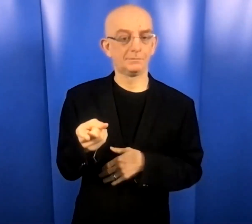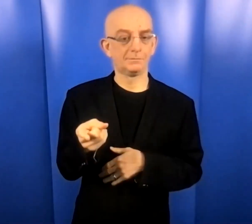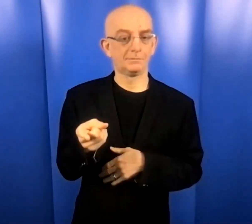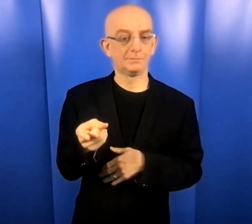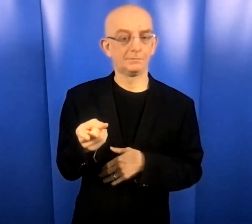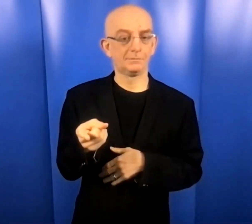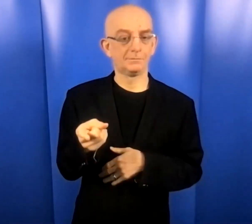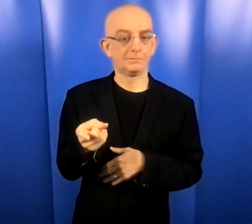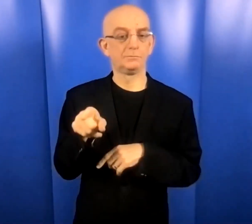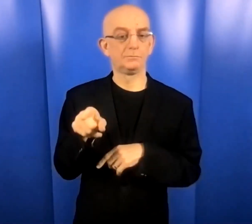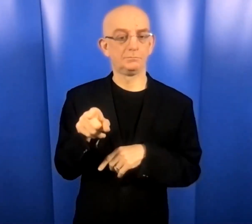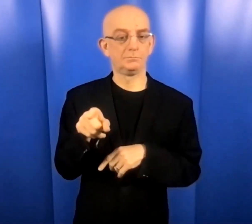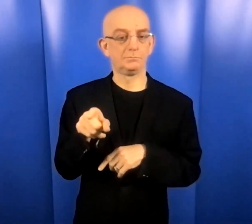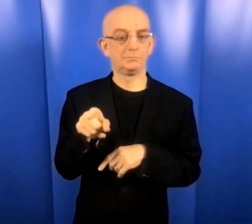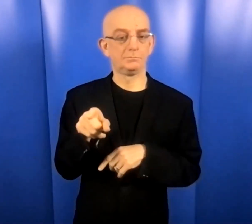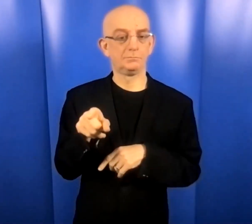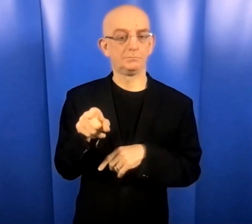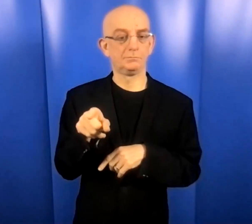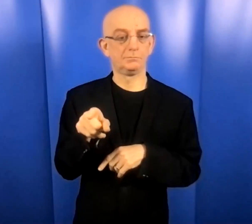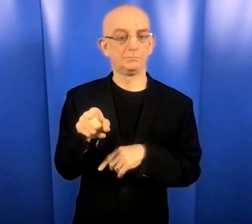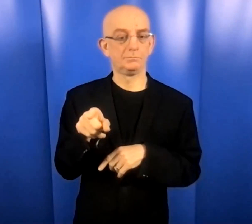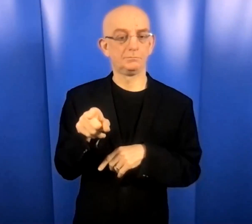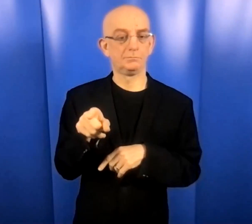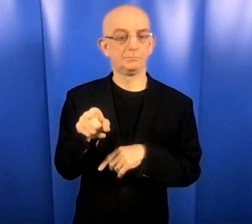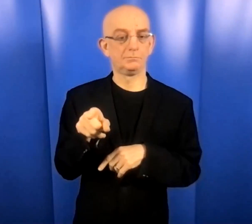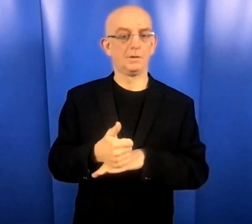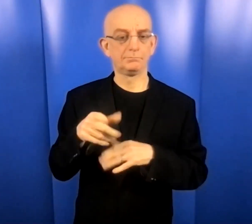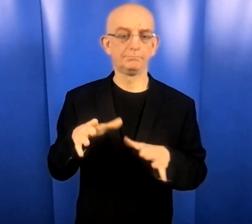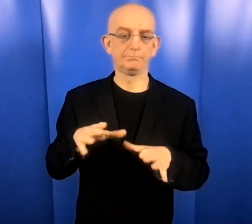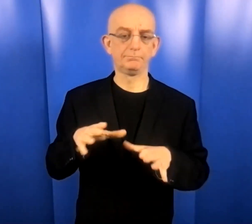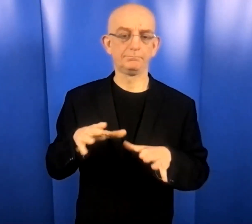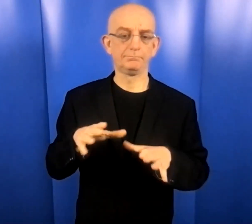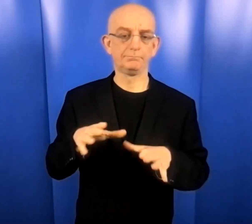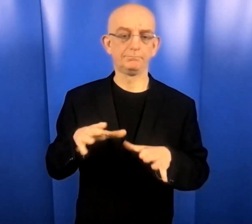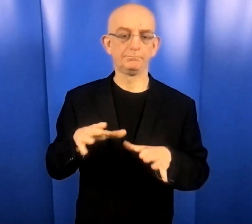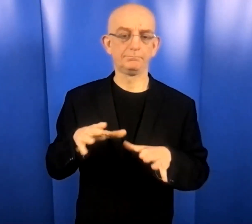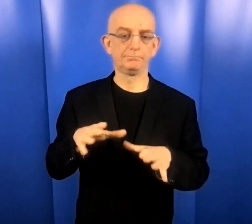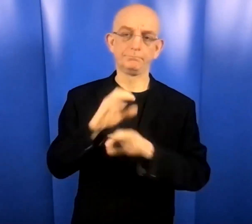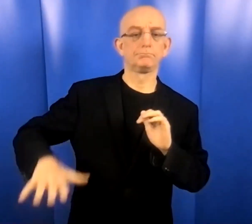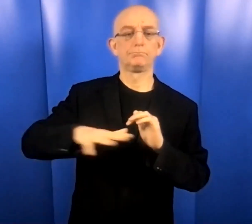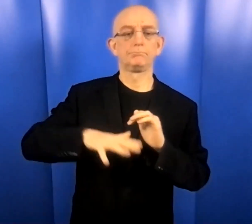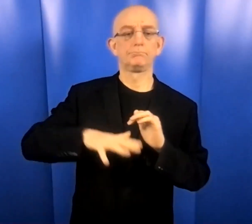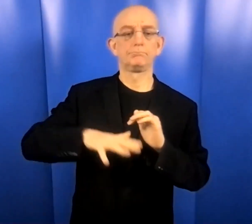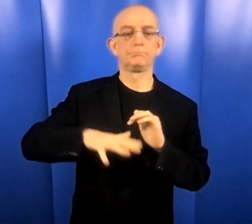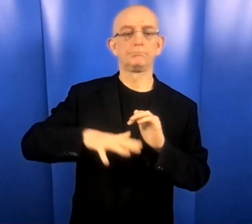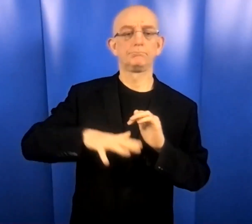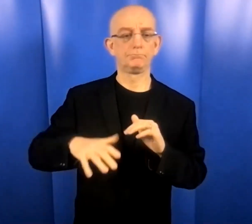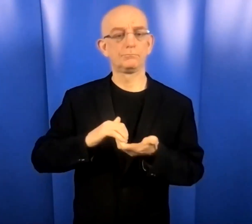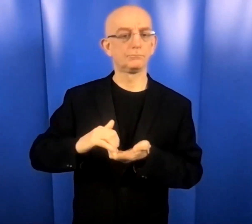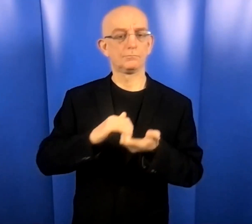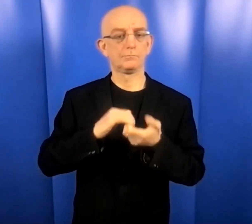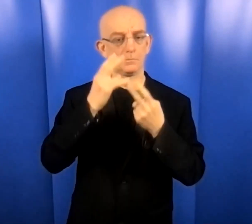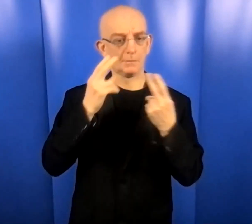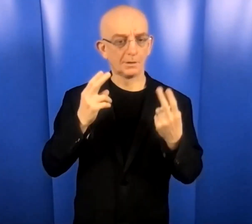Association of the Blind and partially cited sometimes back. And that school has been upgraded into a primary school.